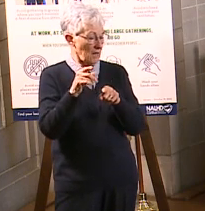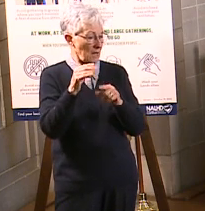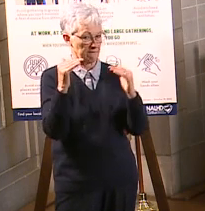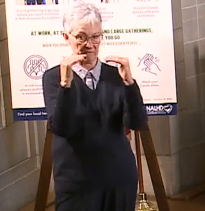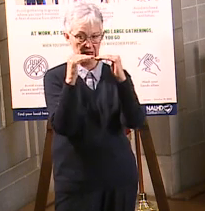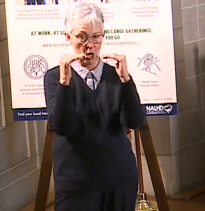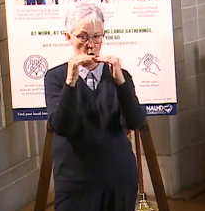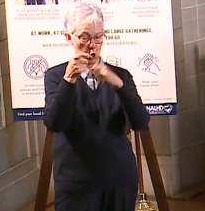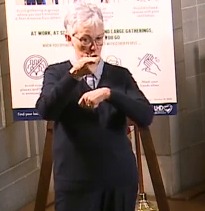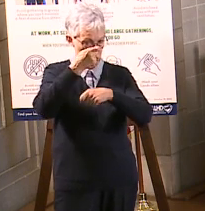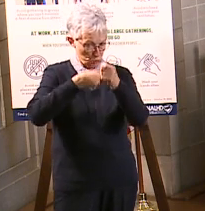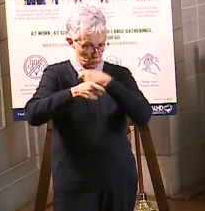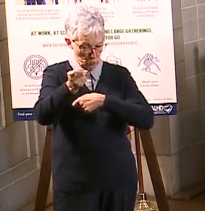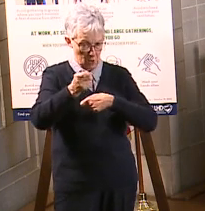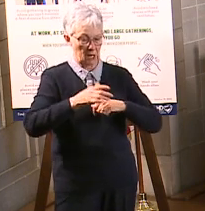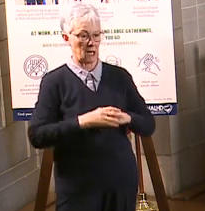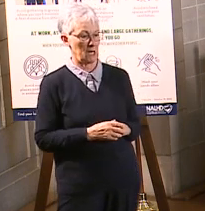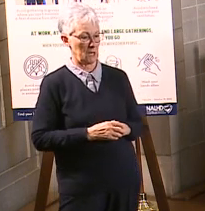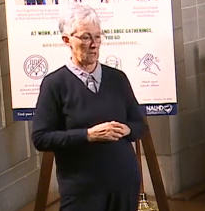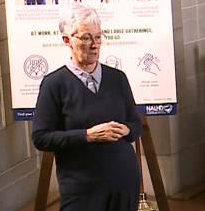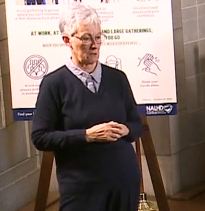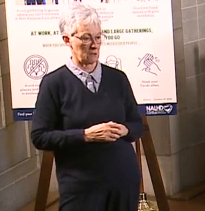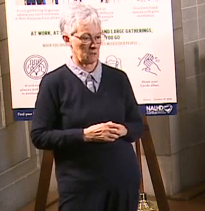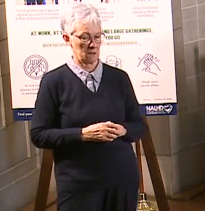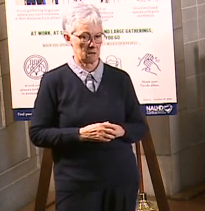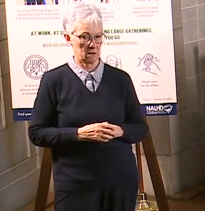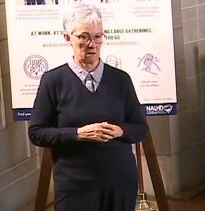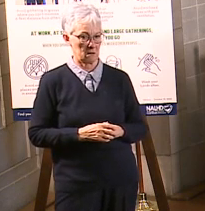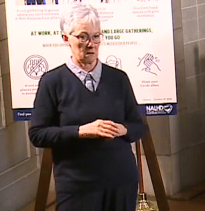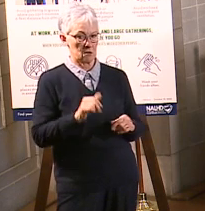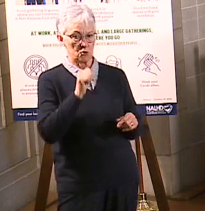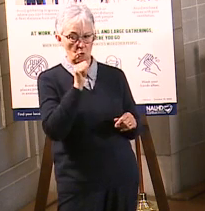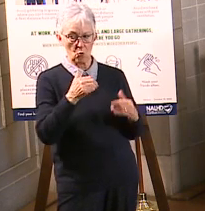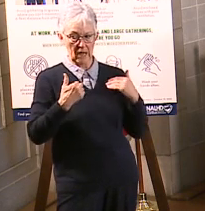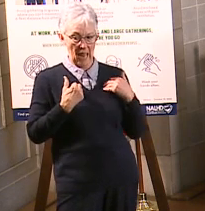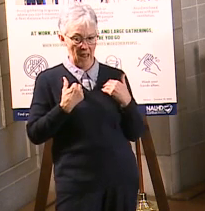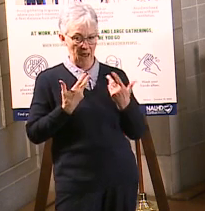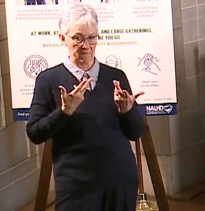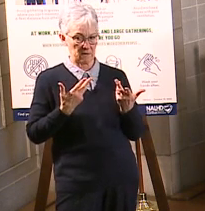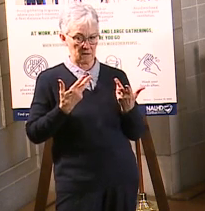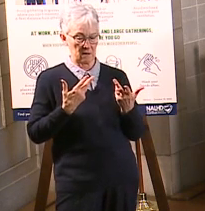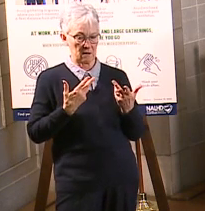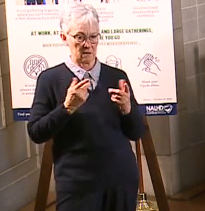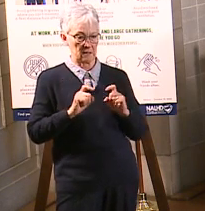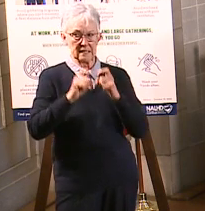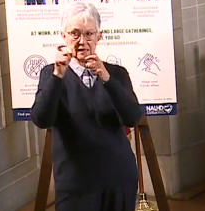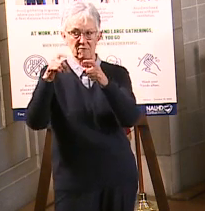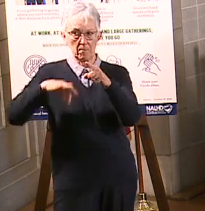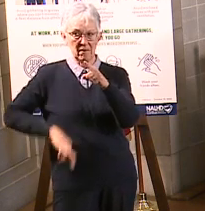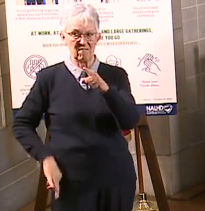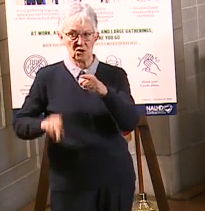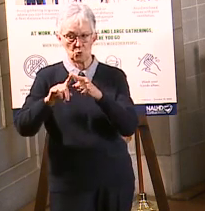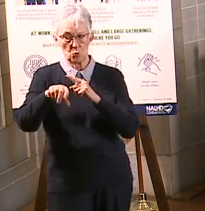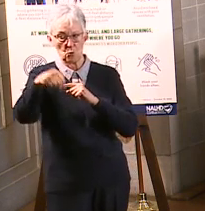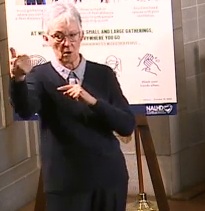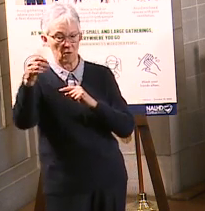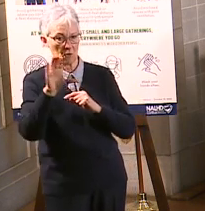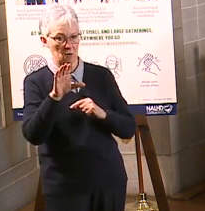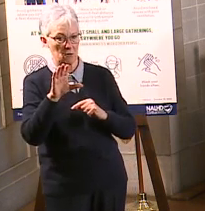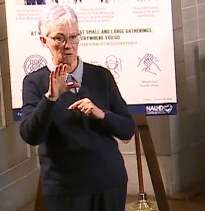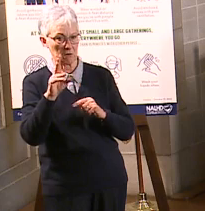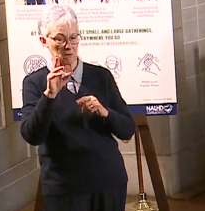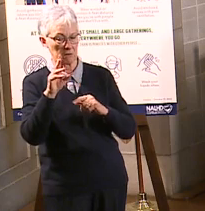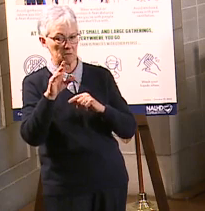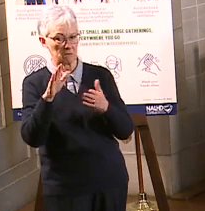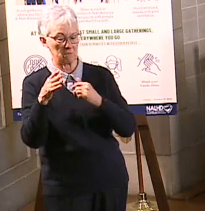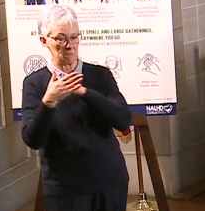not having a playing field that advantages other countries versus our own workers, that's important. We got to